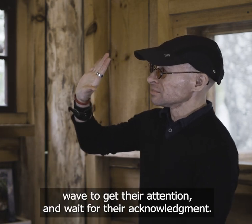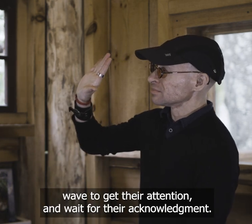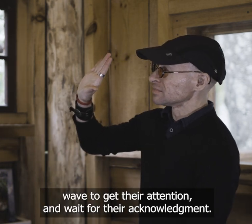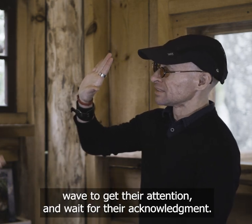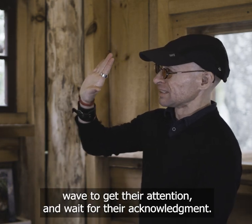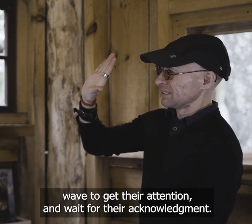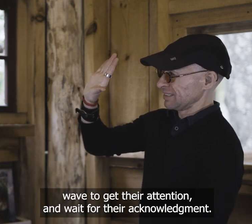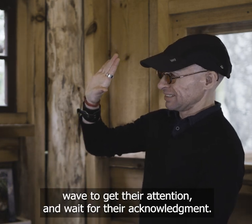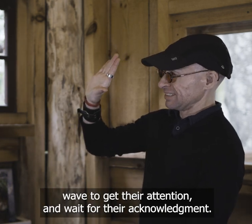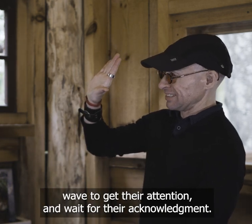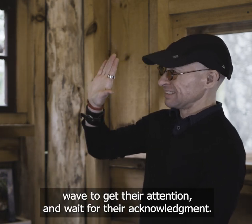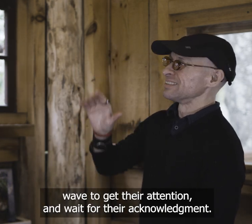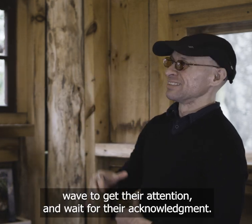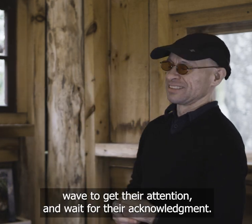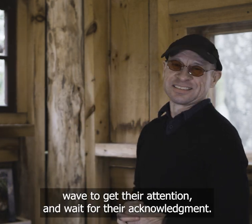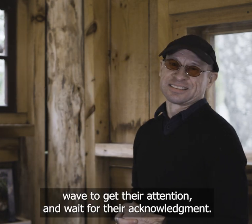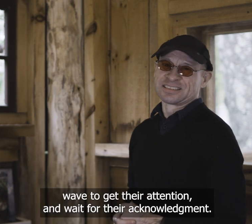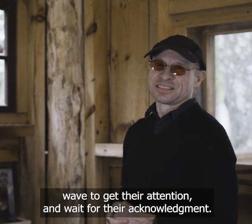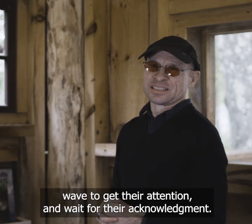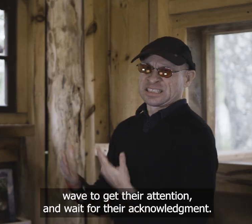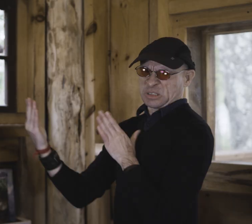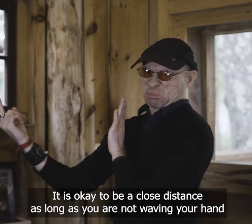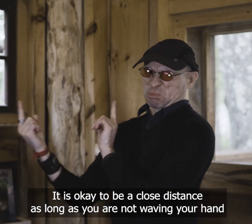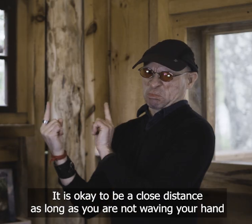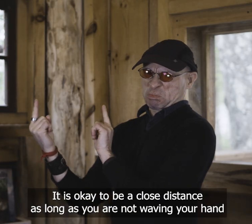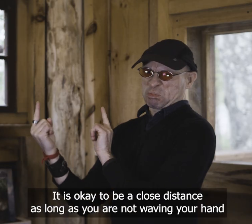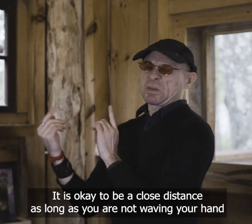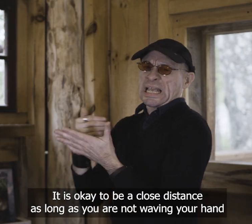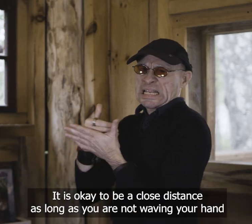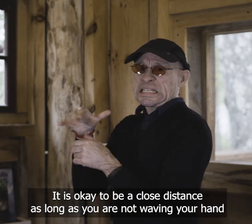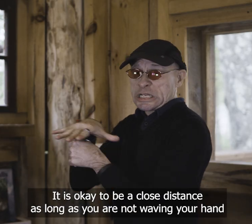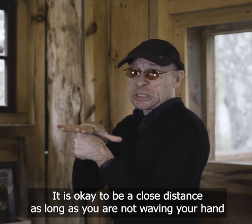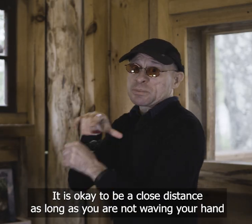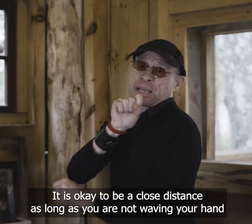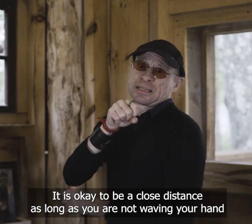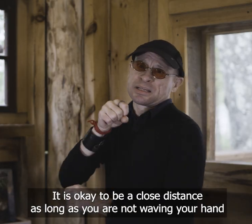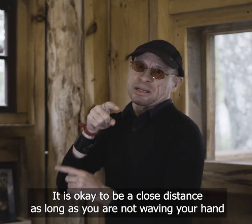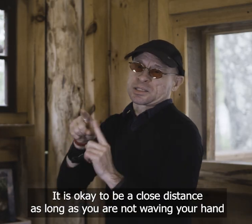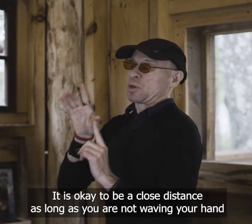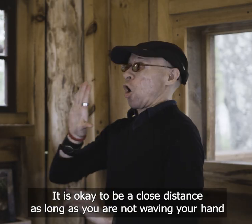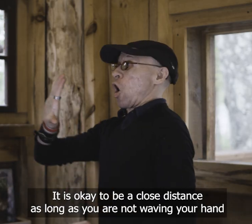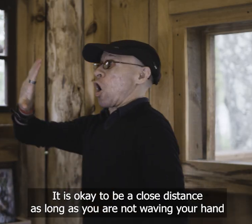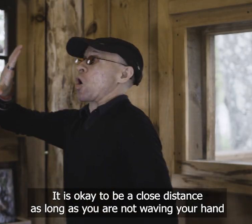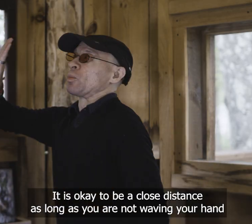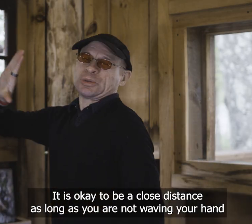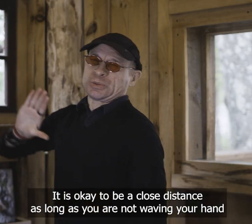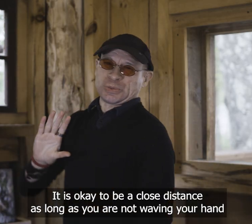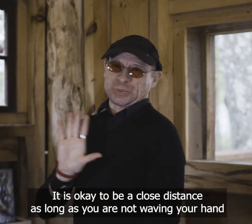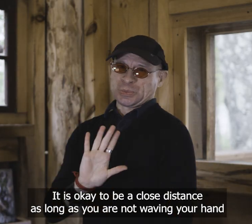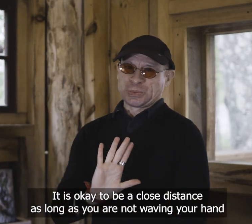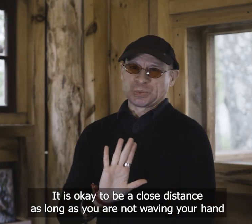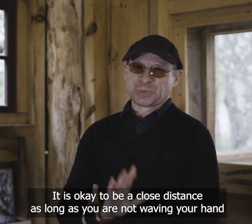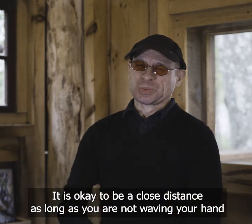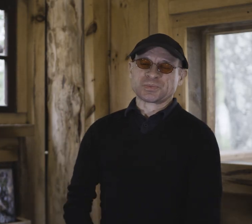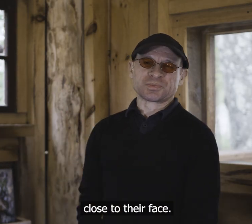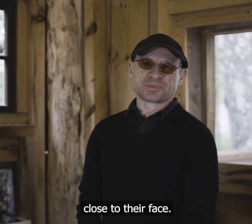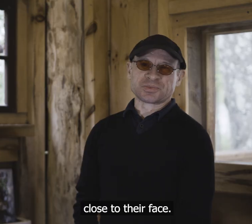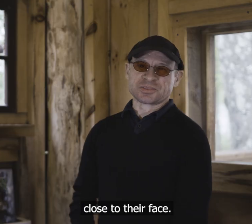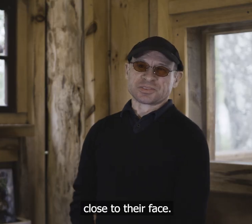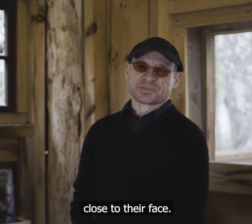their attention and wait for their acknowledgement. It is okay to be a close distance as long as you are not waving your hand close to their